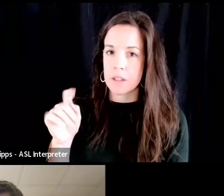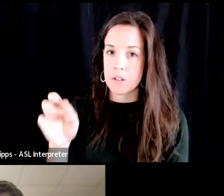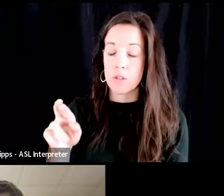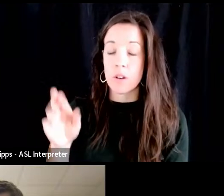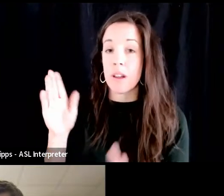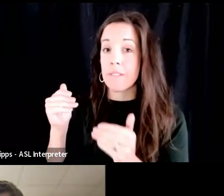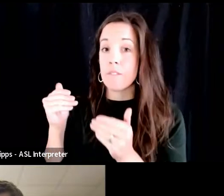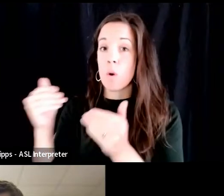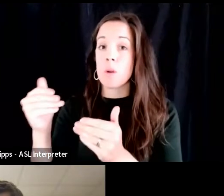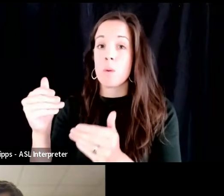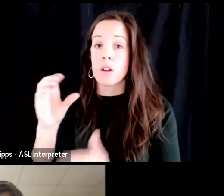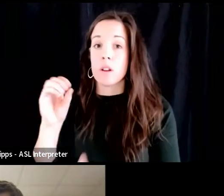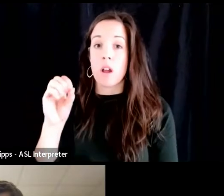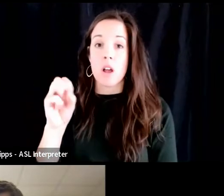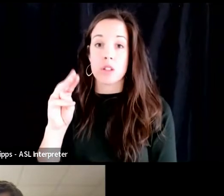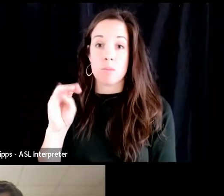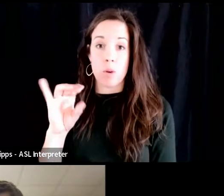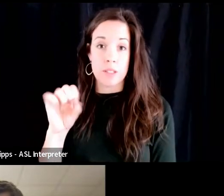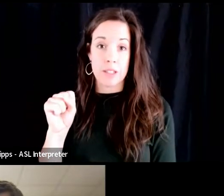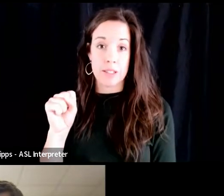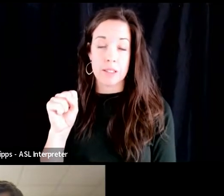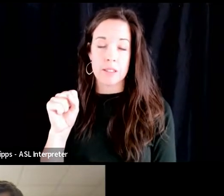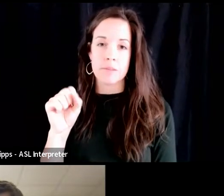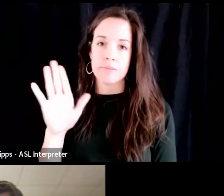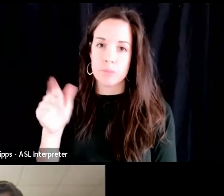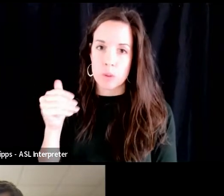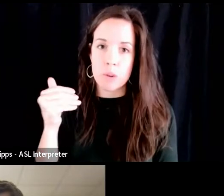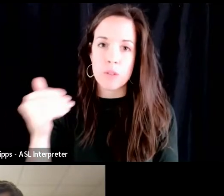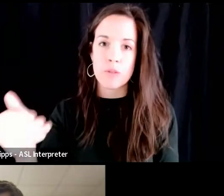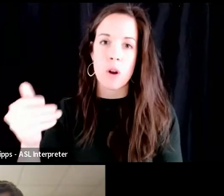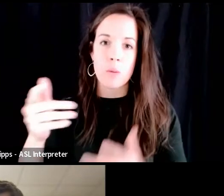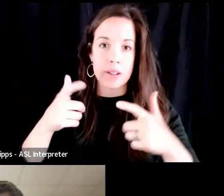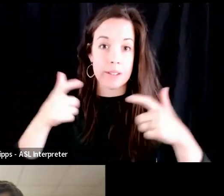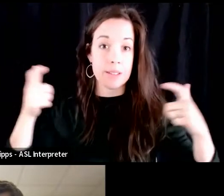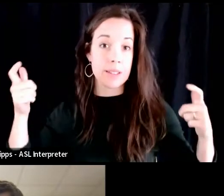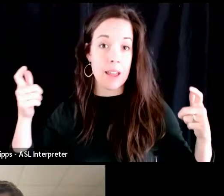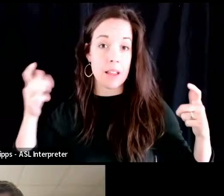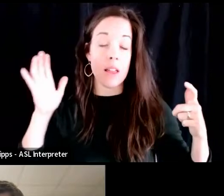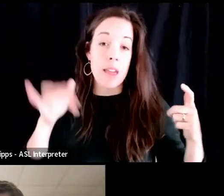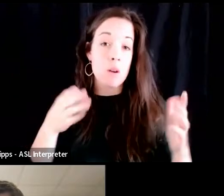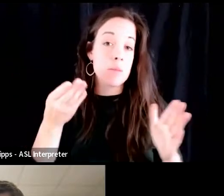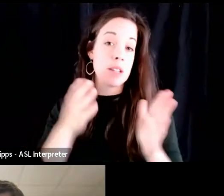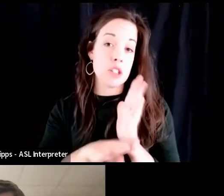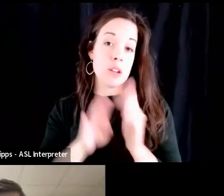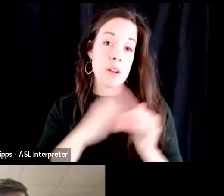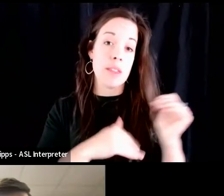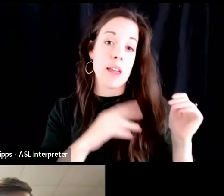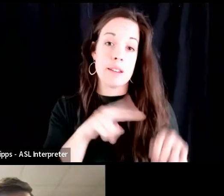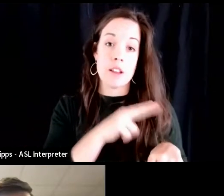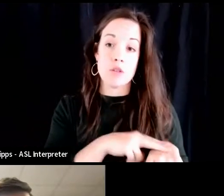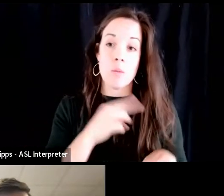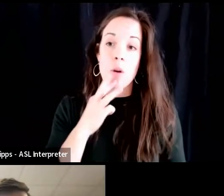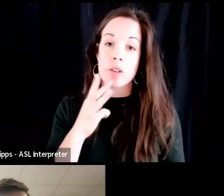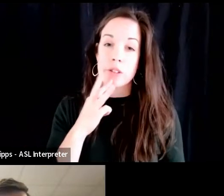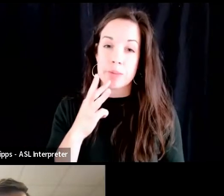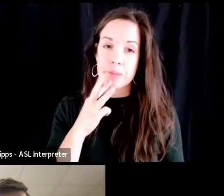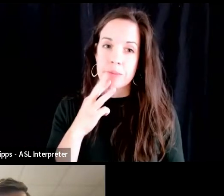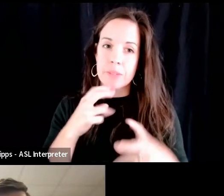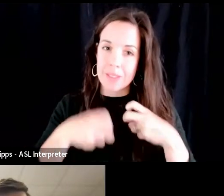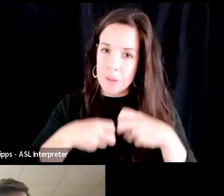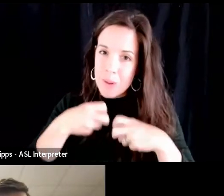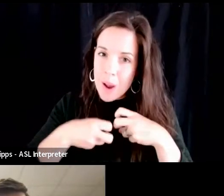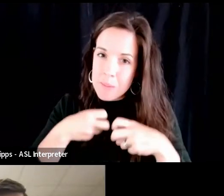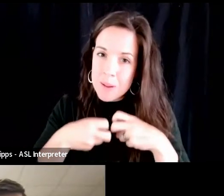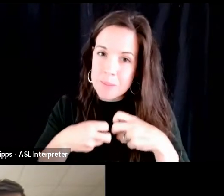technology would move forward at scale, then that could be even cheaper than natural water. The problem